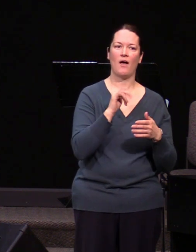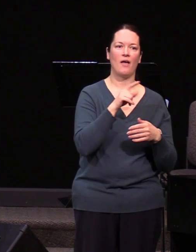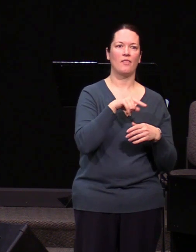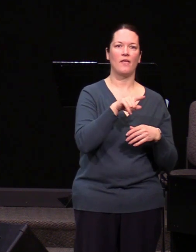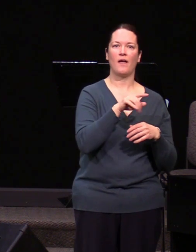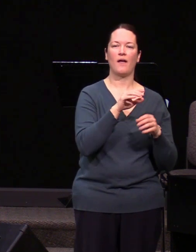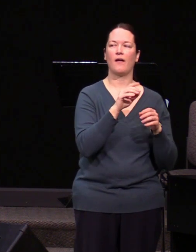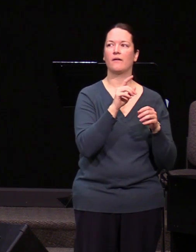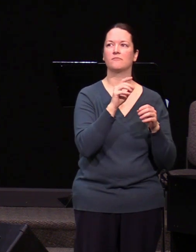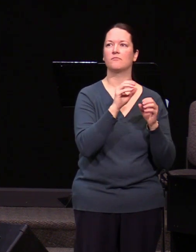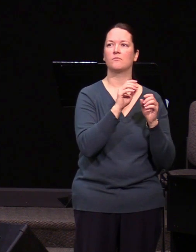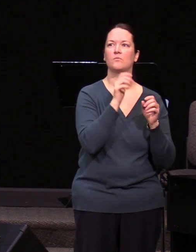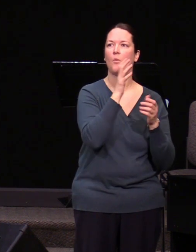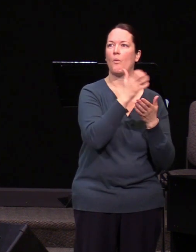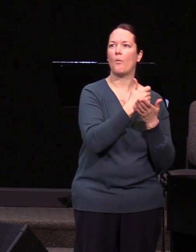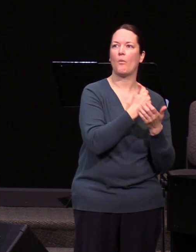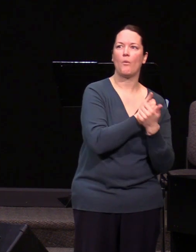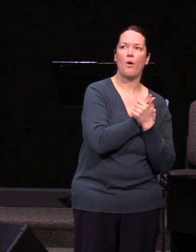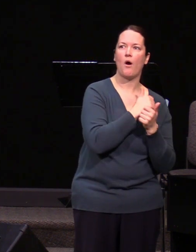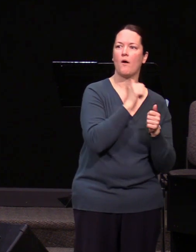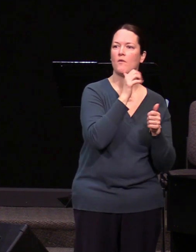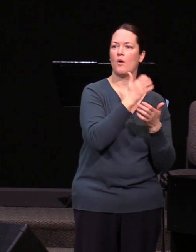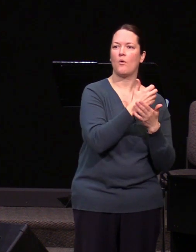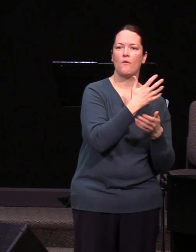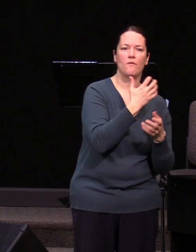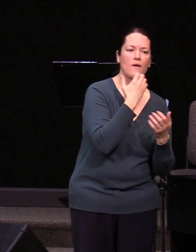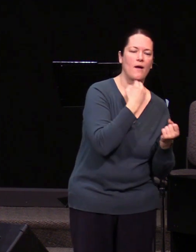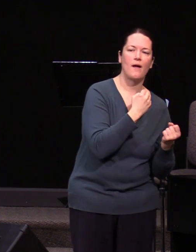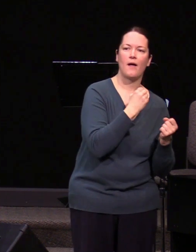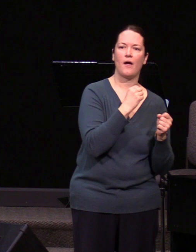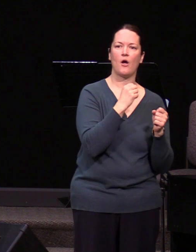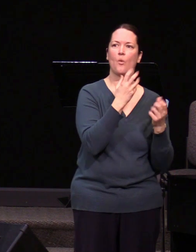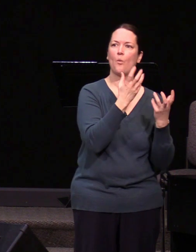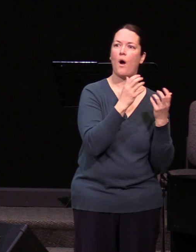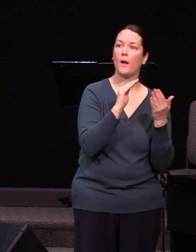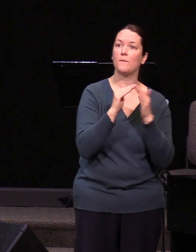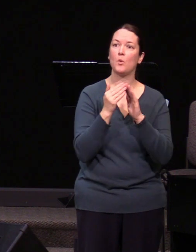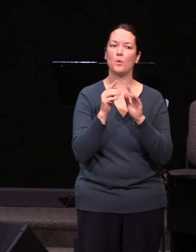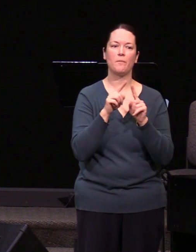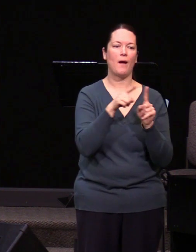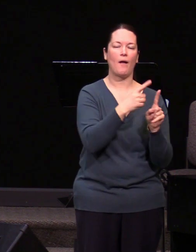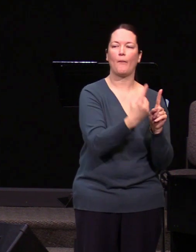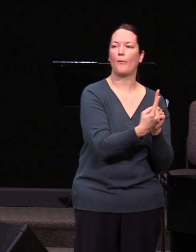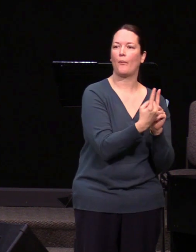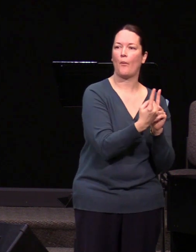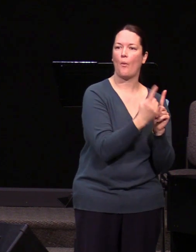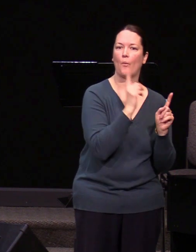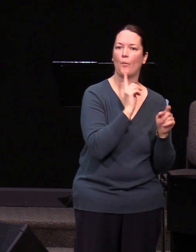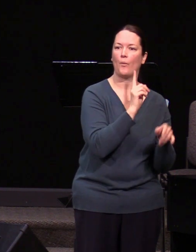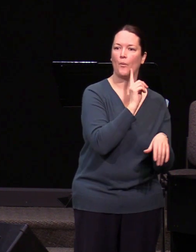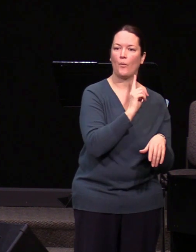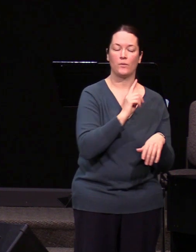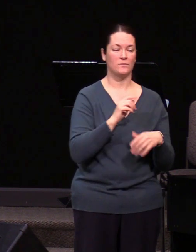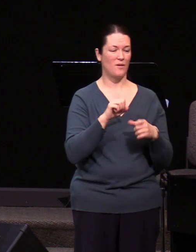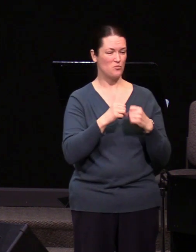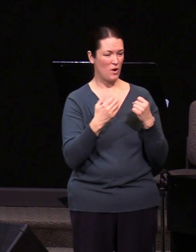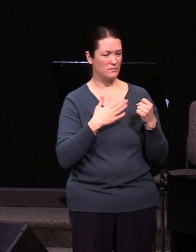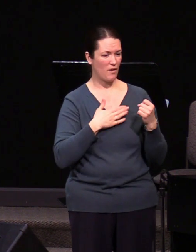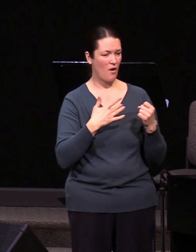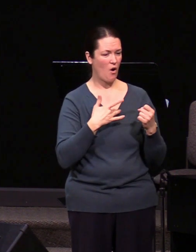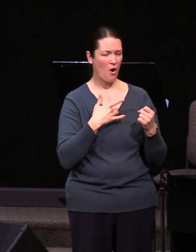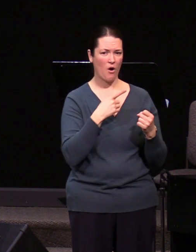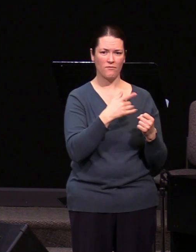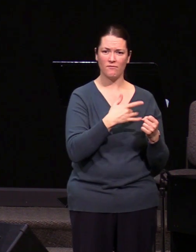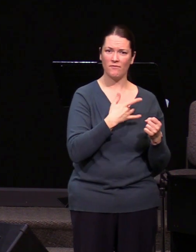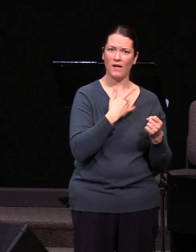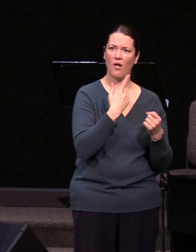beyond care, who are yearning for community but don't have it. What breaks my heart is people that feel like they're on their own